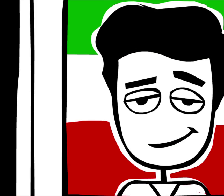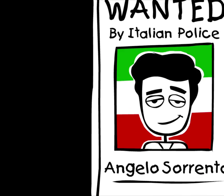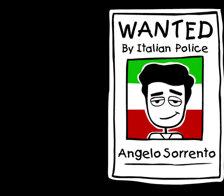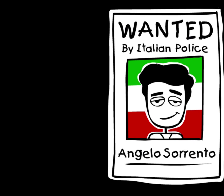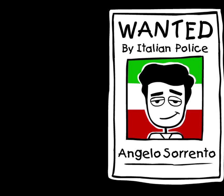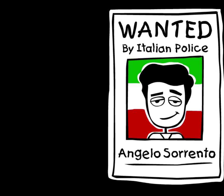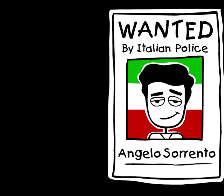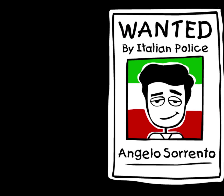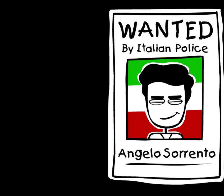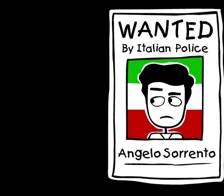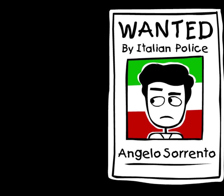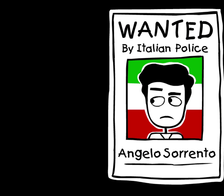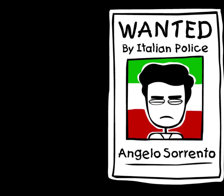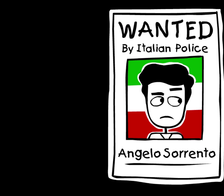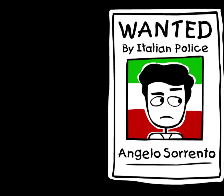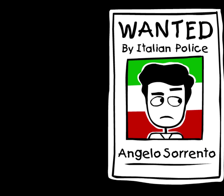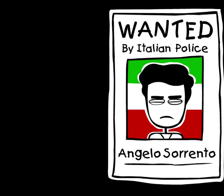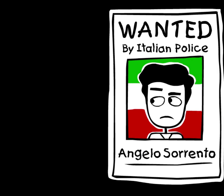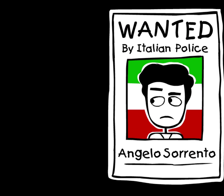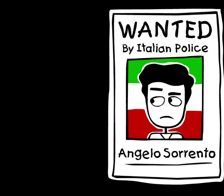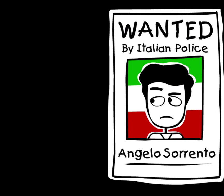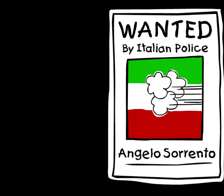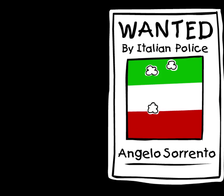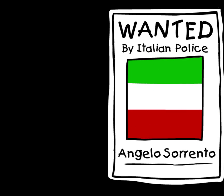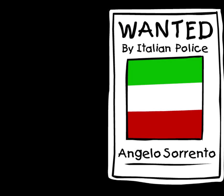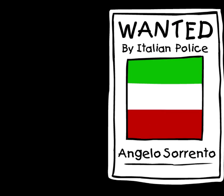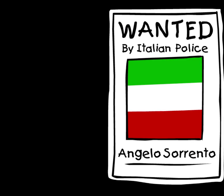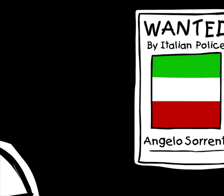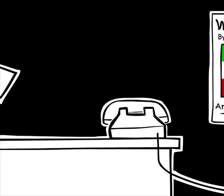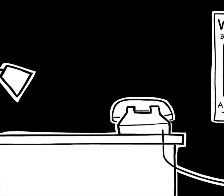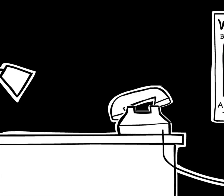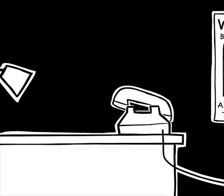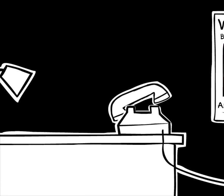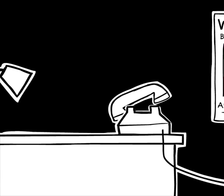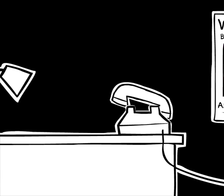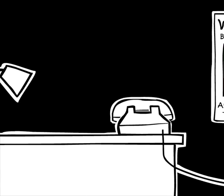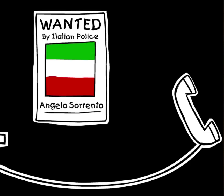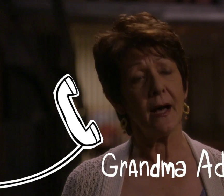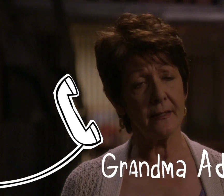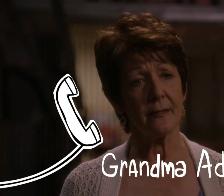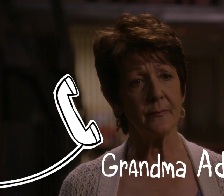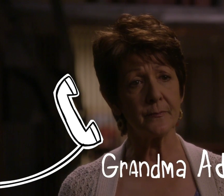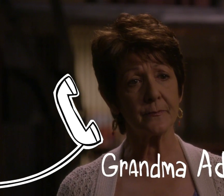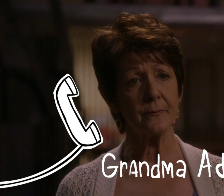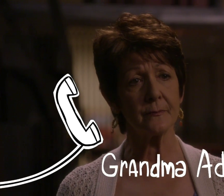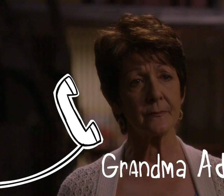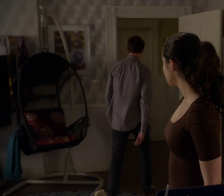Italy. And when the authorities got a tip he was in town, he disappeared. Who could have tipped him off? Grandma Adriana! On